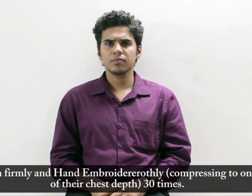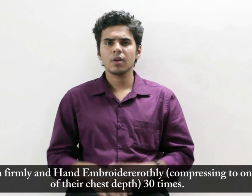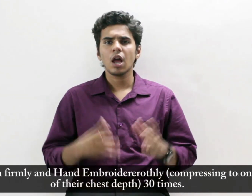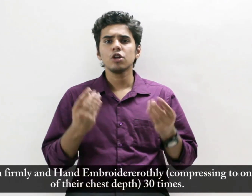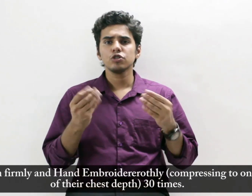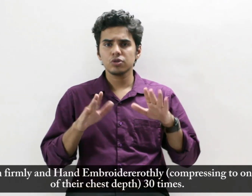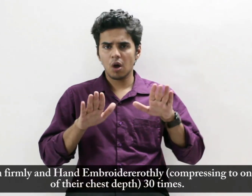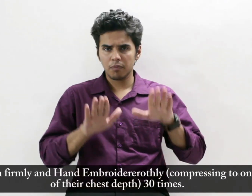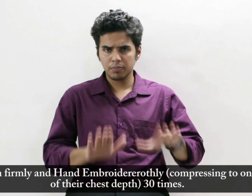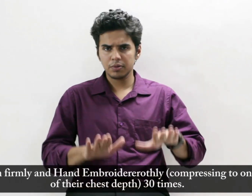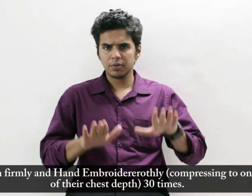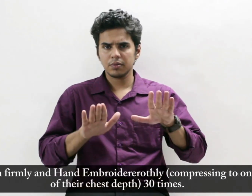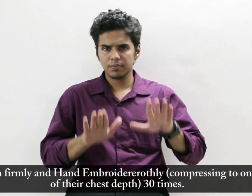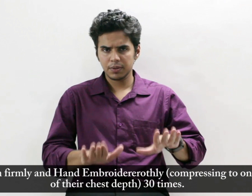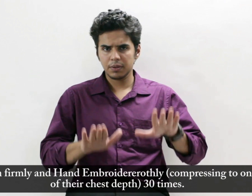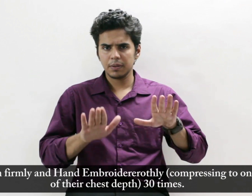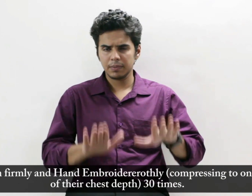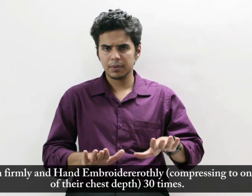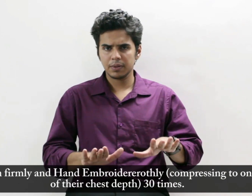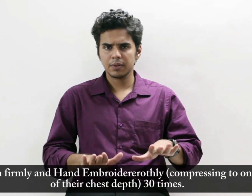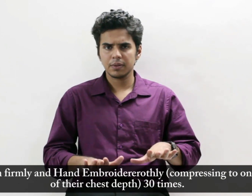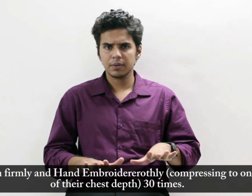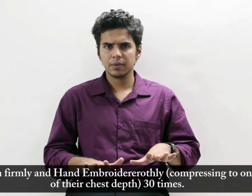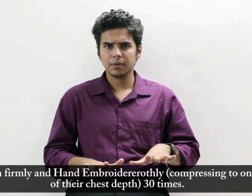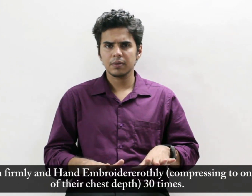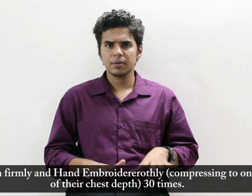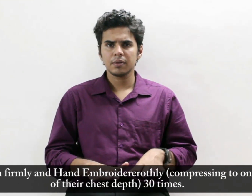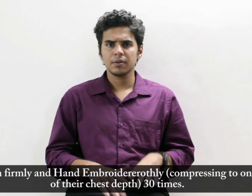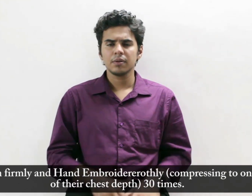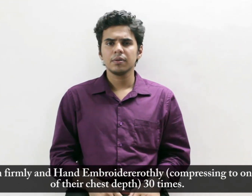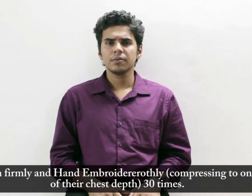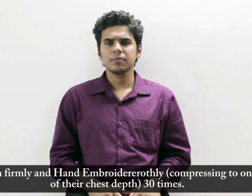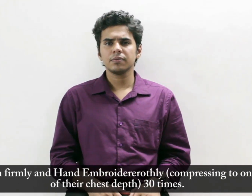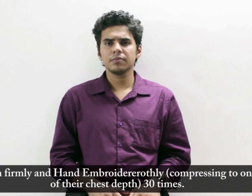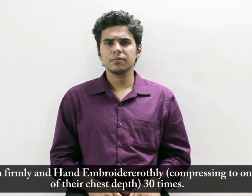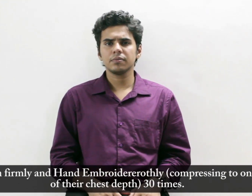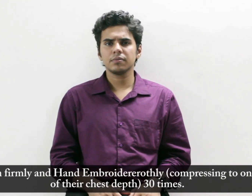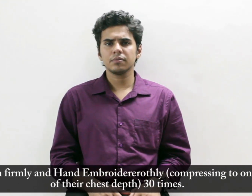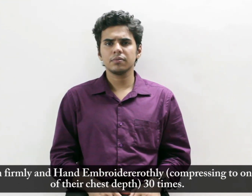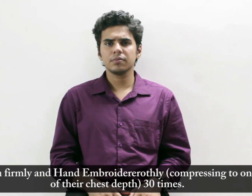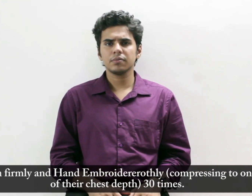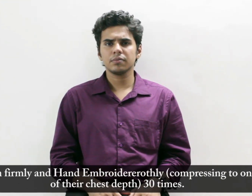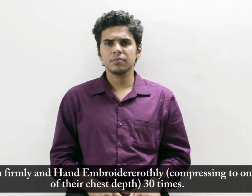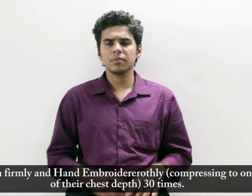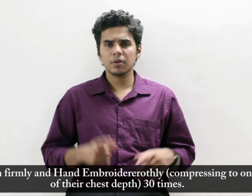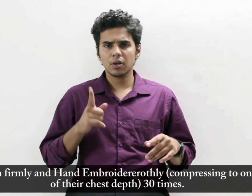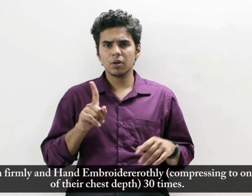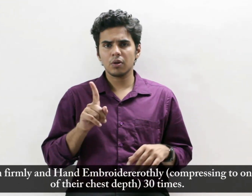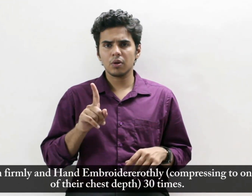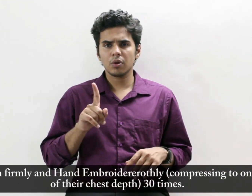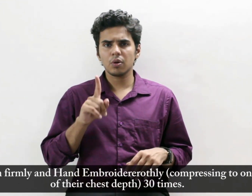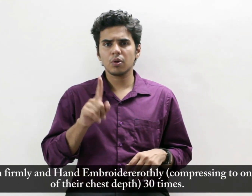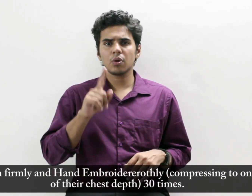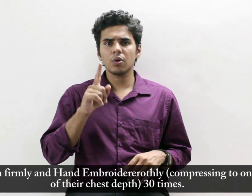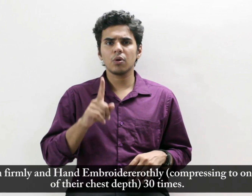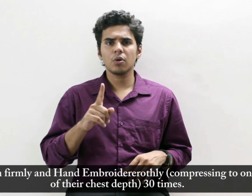Press down firmly and hand embroidery compressing to 1/3 of their chest